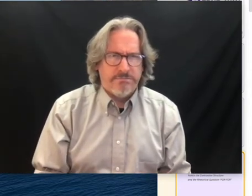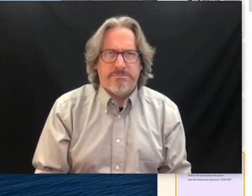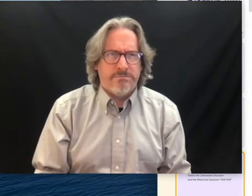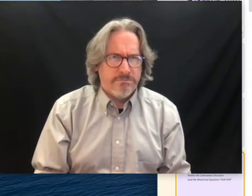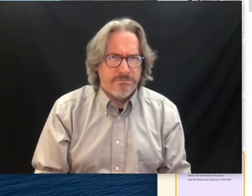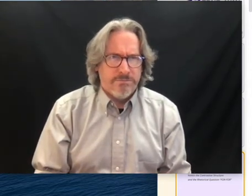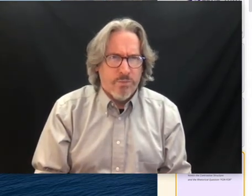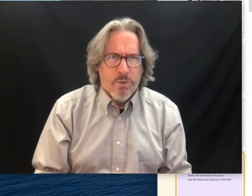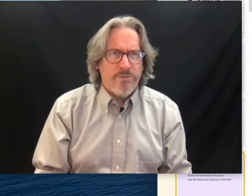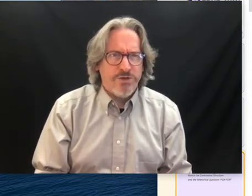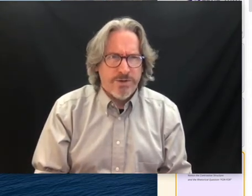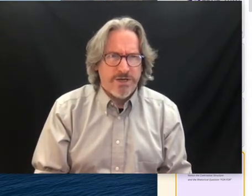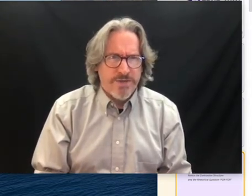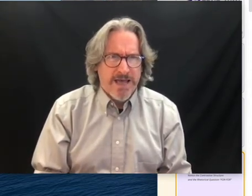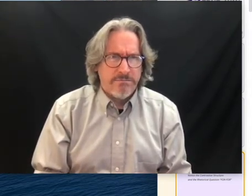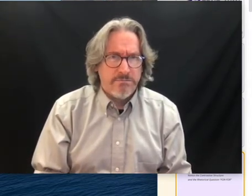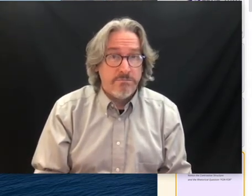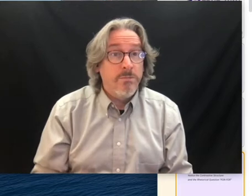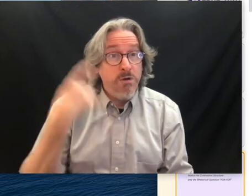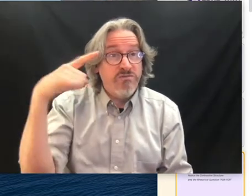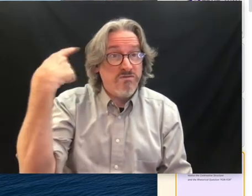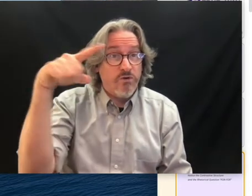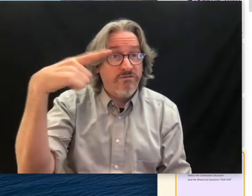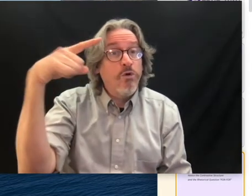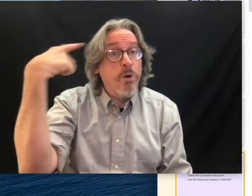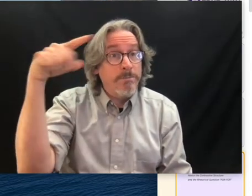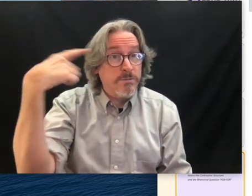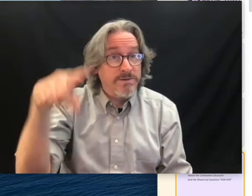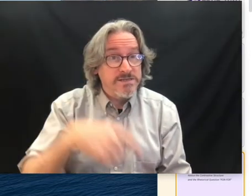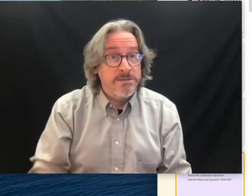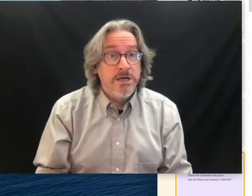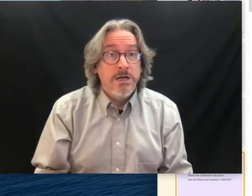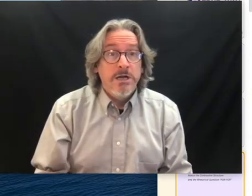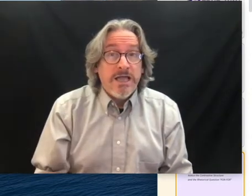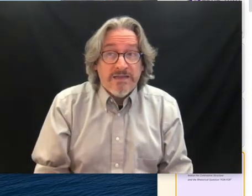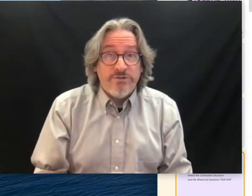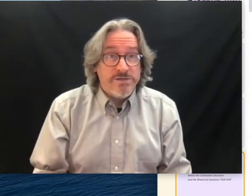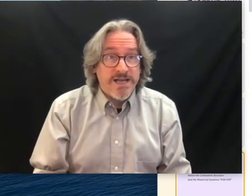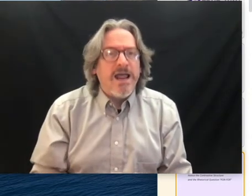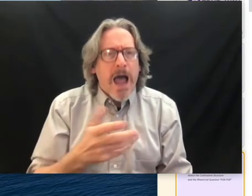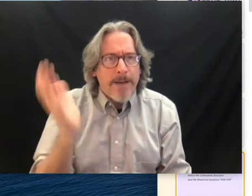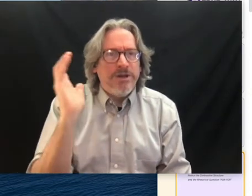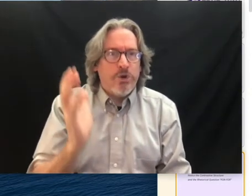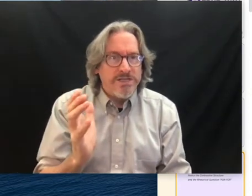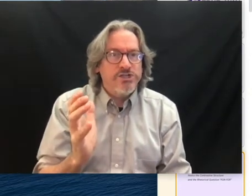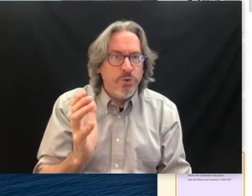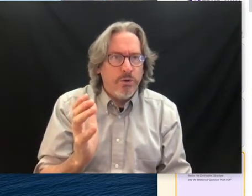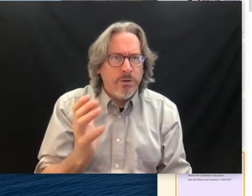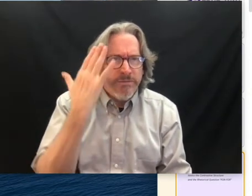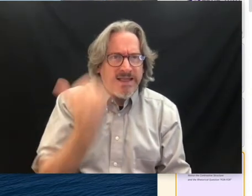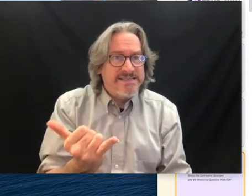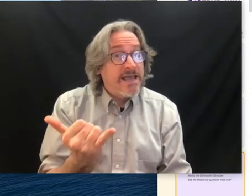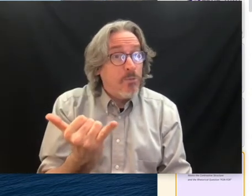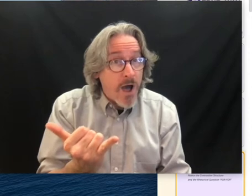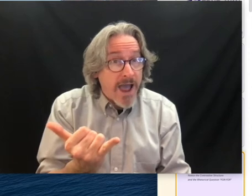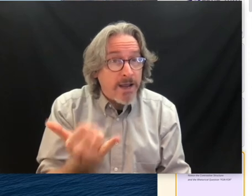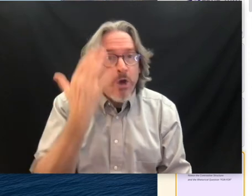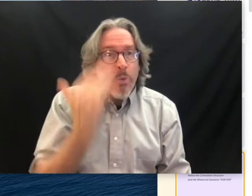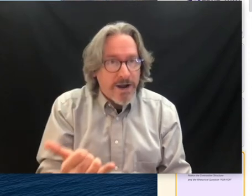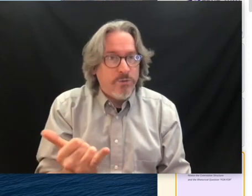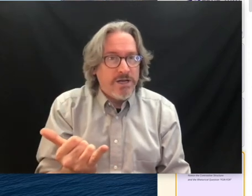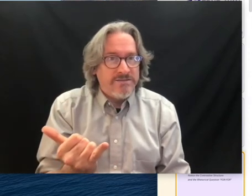said, why would you want to do that? 4-4. For what purpose? If you said, I'm going to quit school, they'd say,